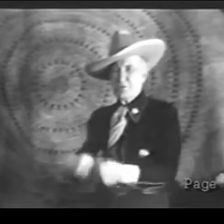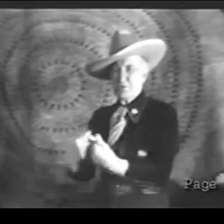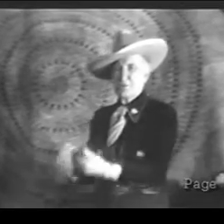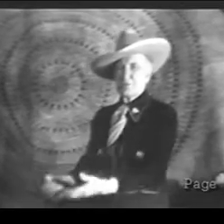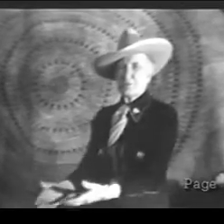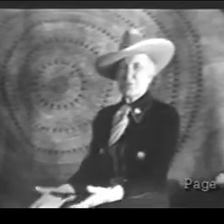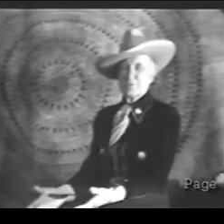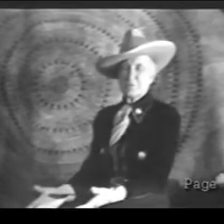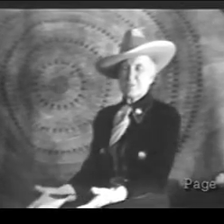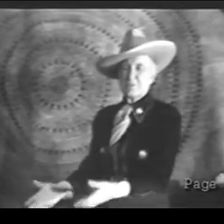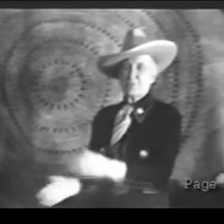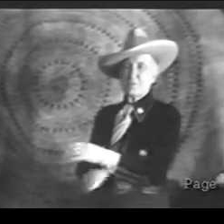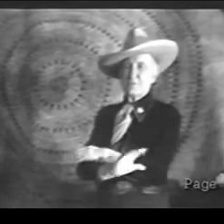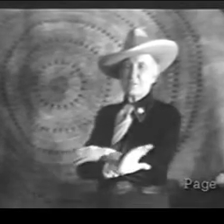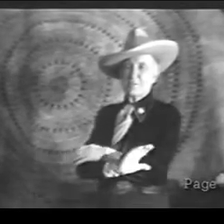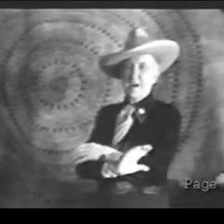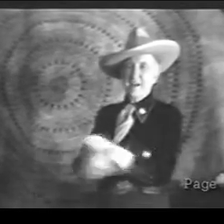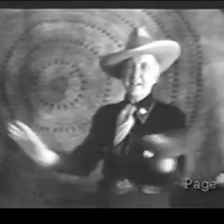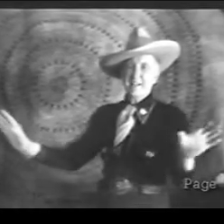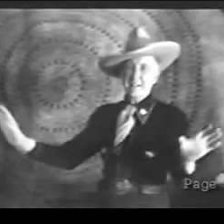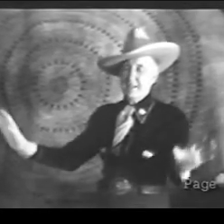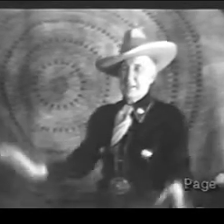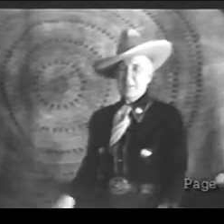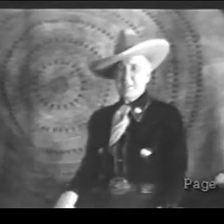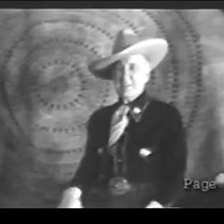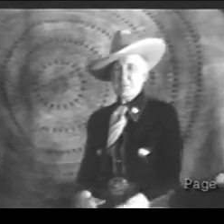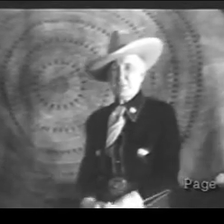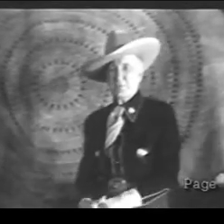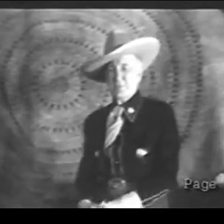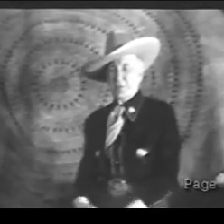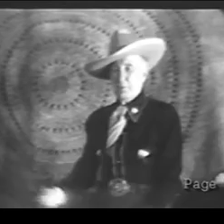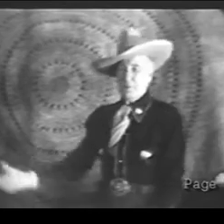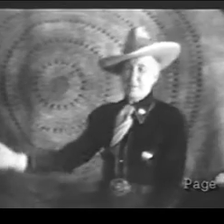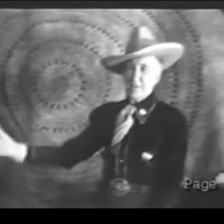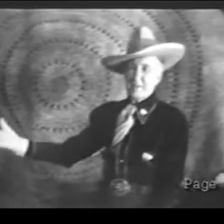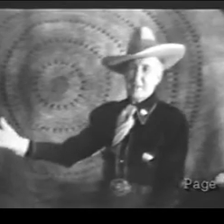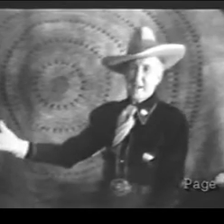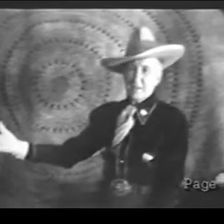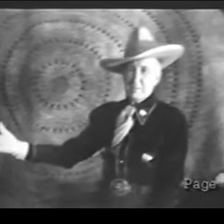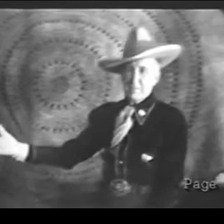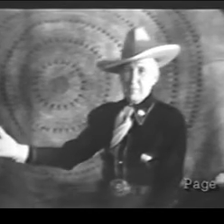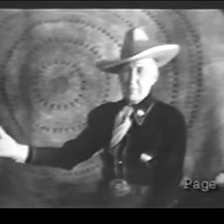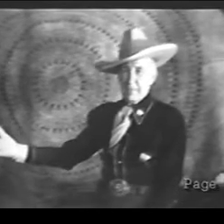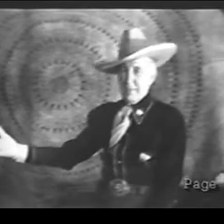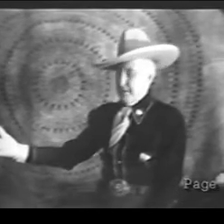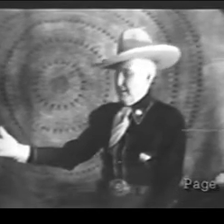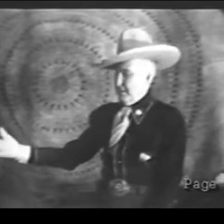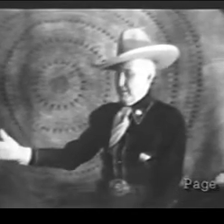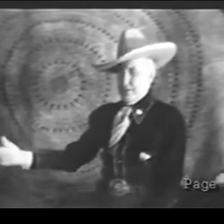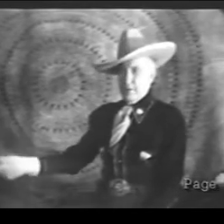you've used the hoofs, you've used his hide. There wasn't a thing of the buffalo. They would even take the tail and